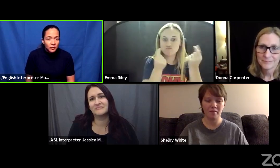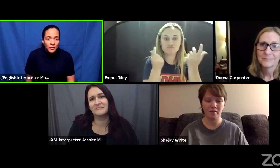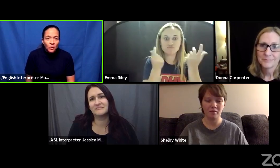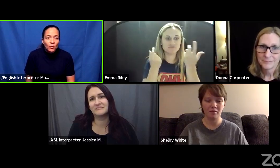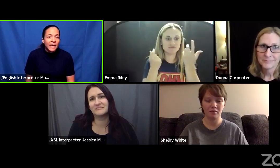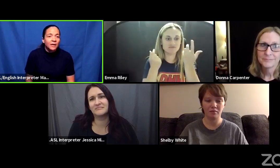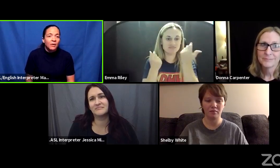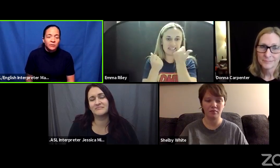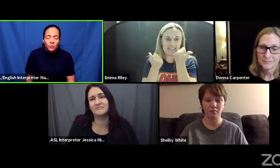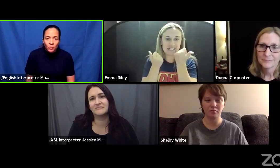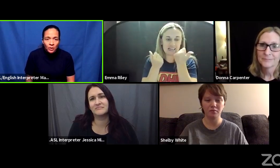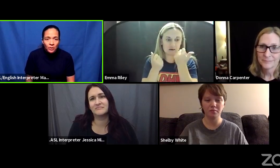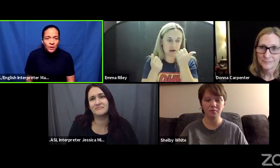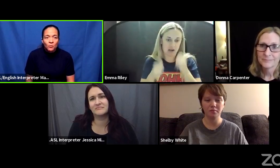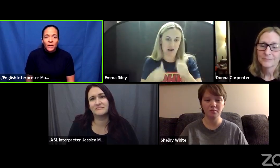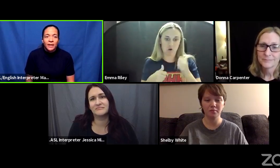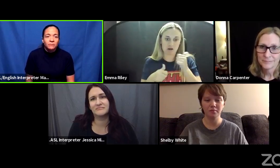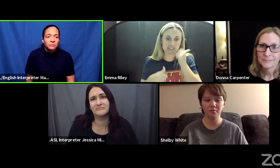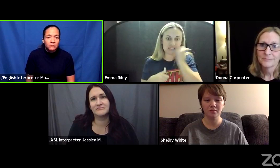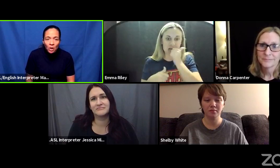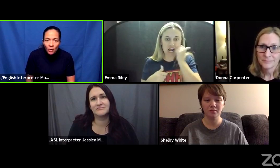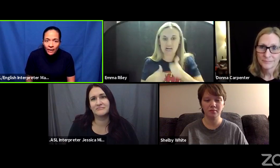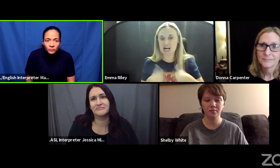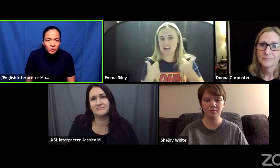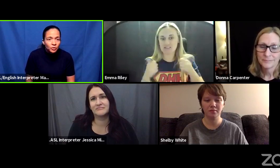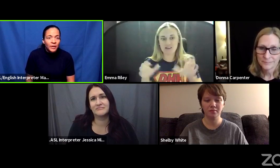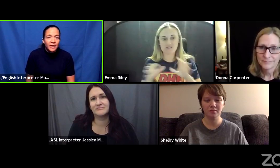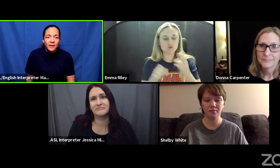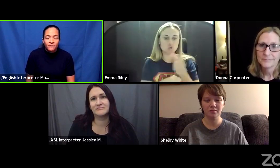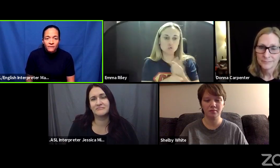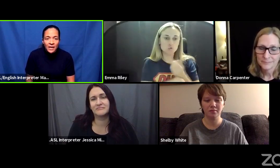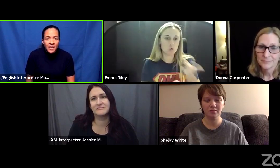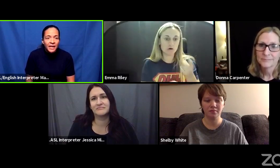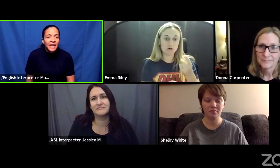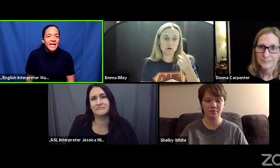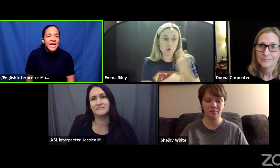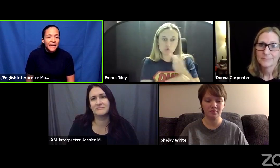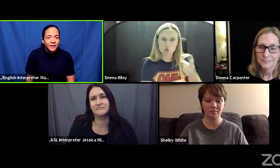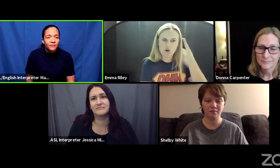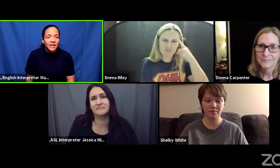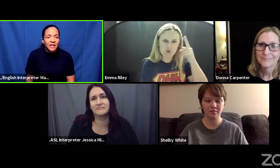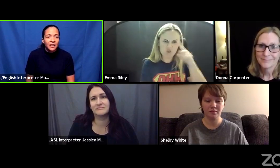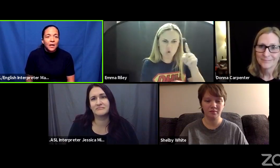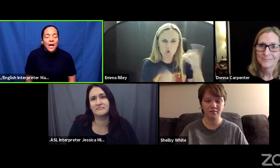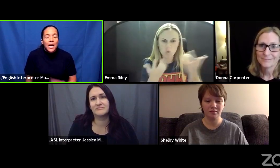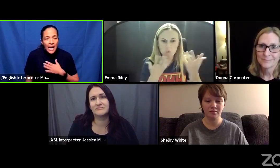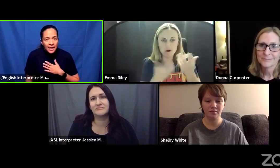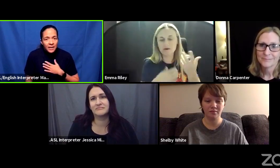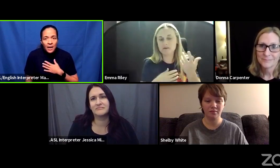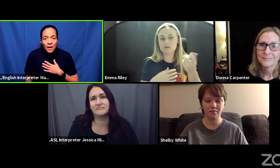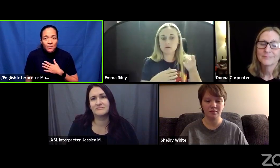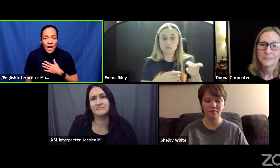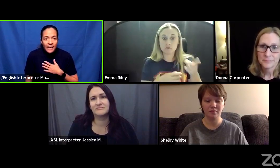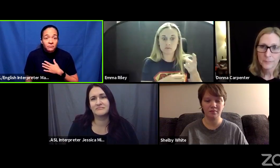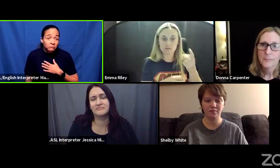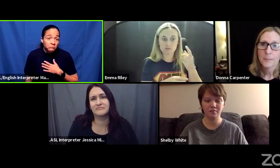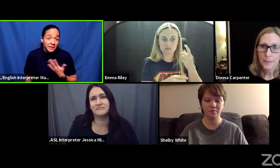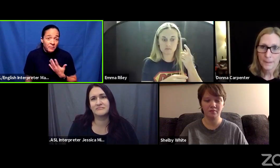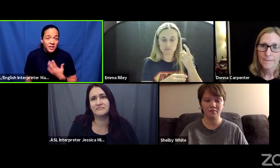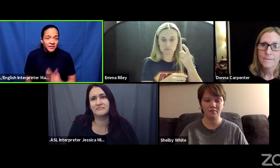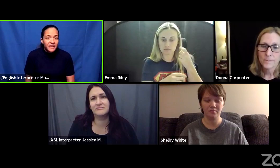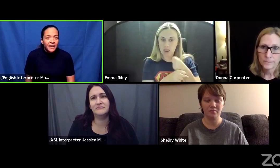I use her when I go out to work, when I go out to do anything fun, any activity